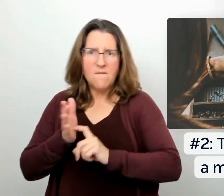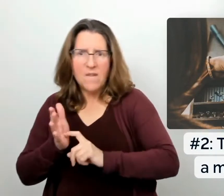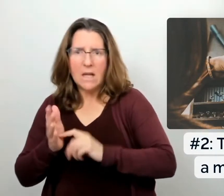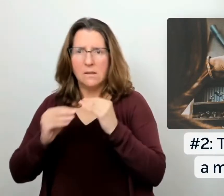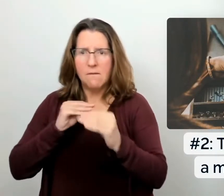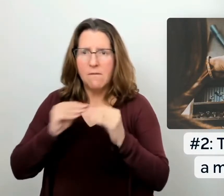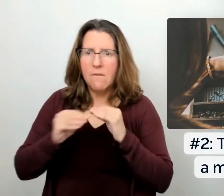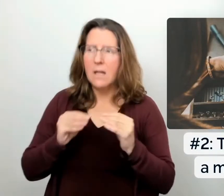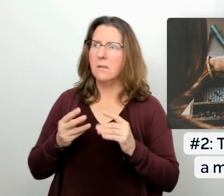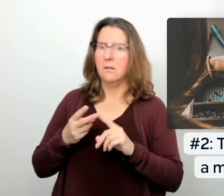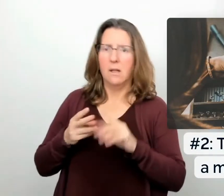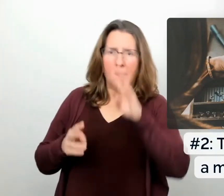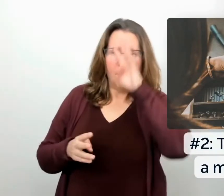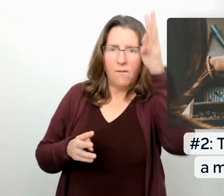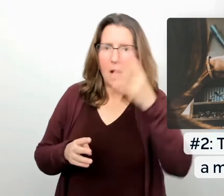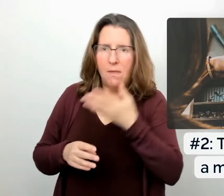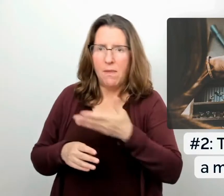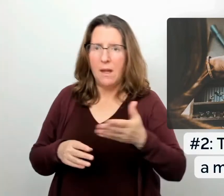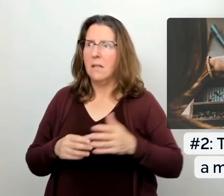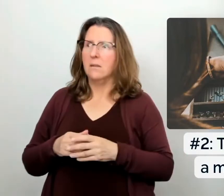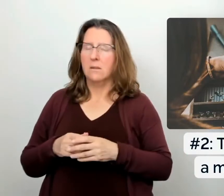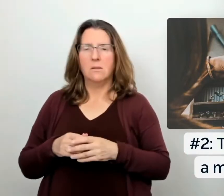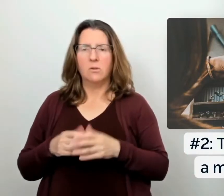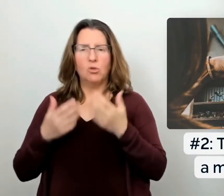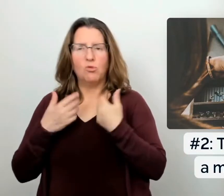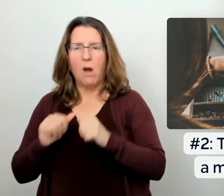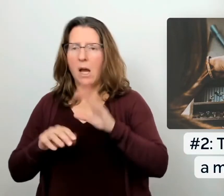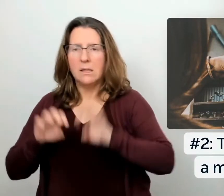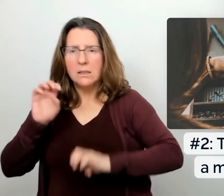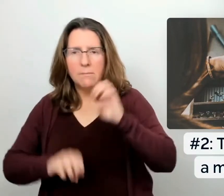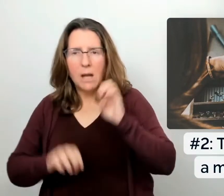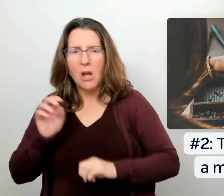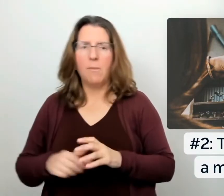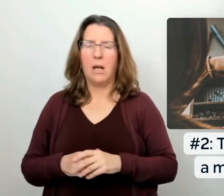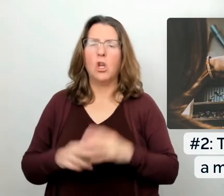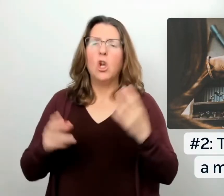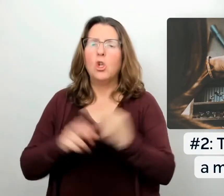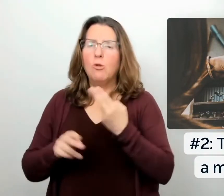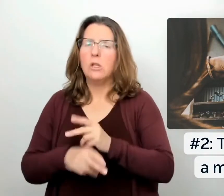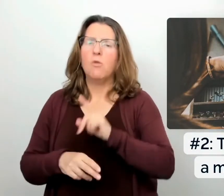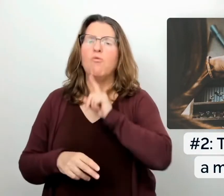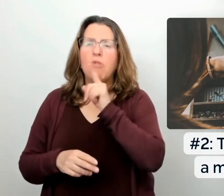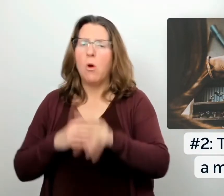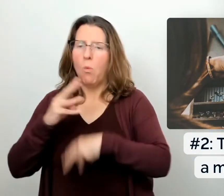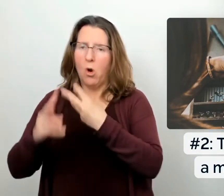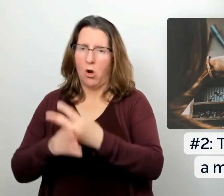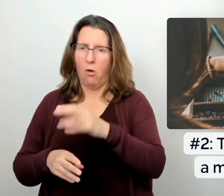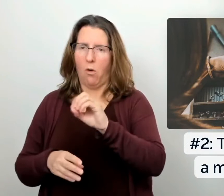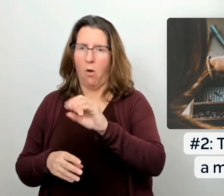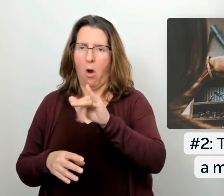are curious to try new things, be hands-on with tools and creating things. They like to experiment. They connect